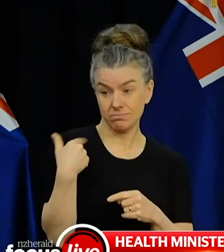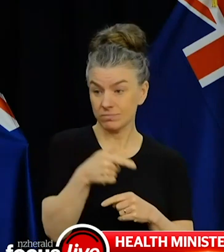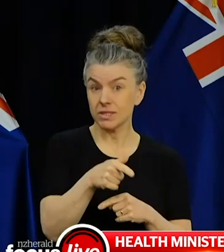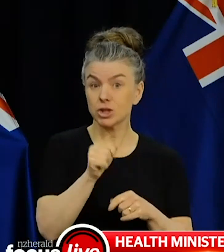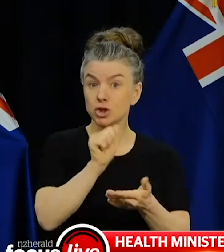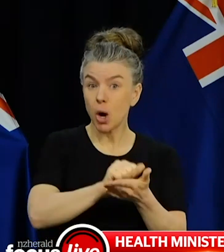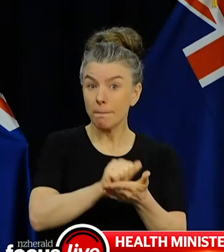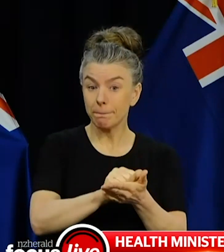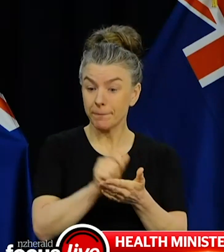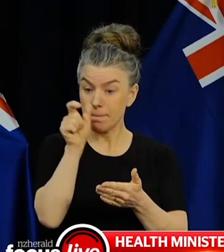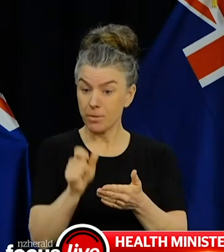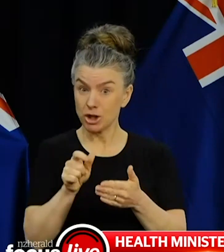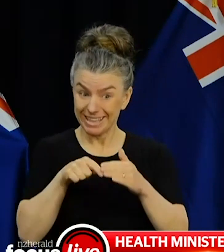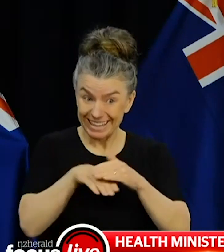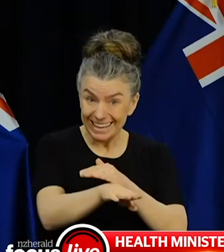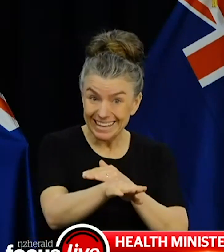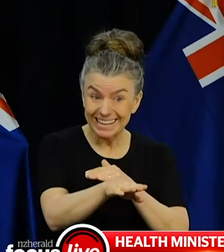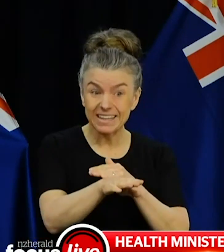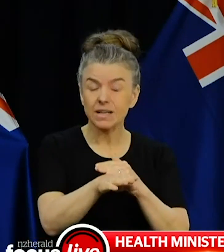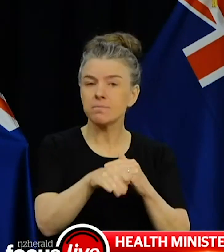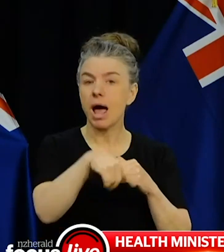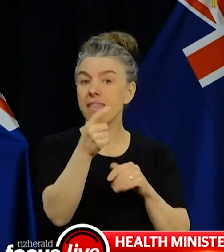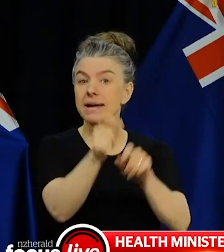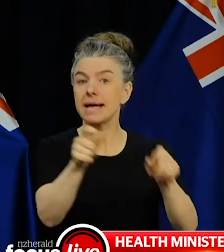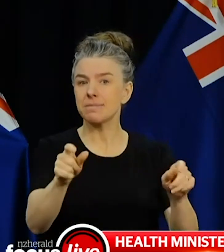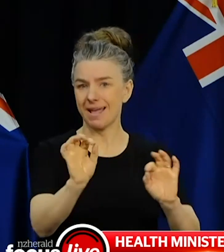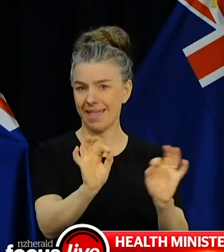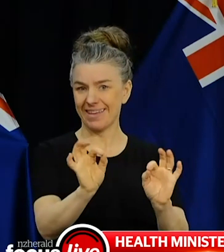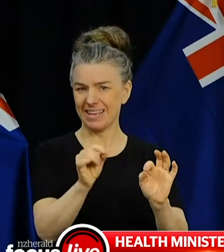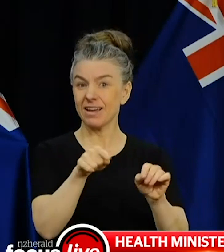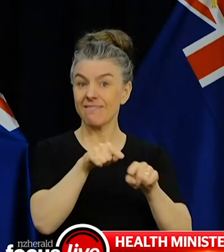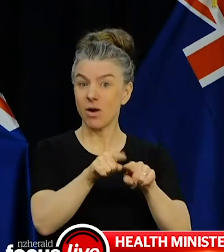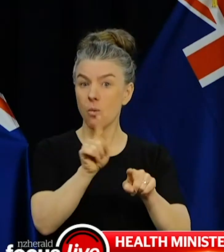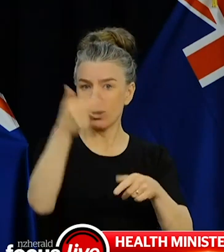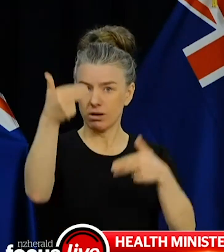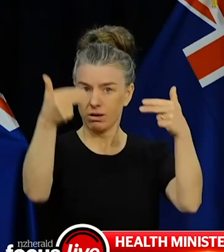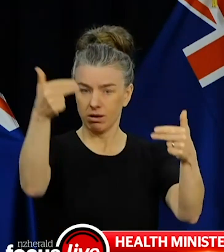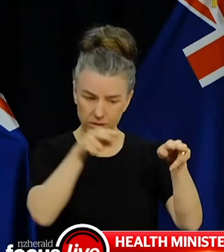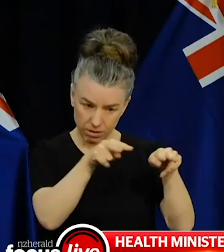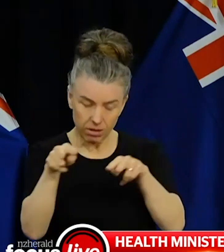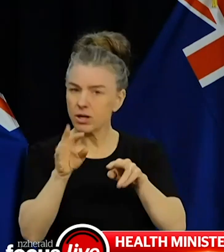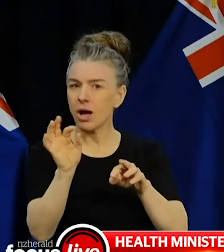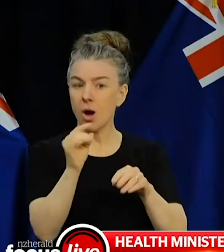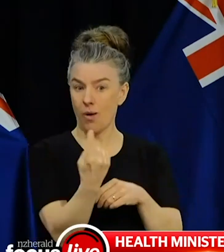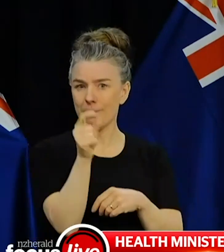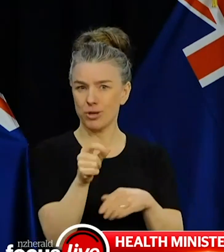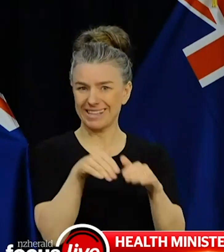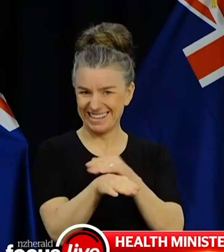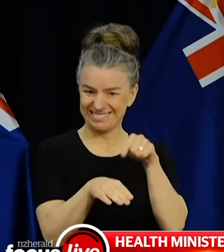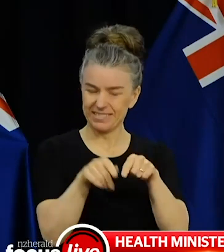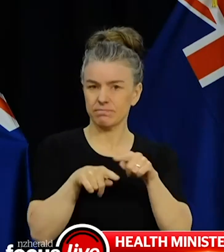the store when the person was there based on the CCTV footage. The Auckland